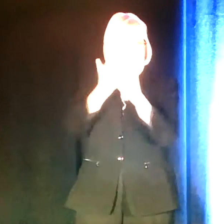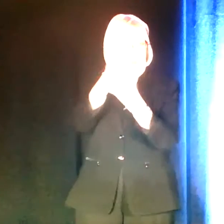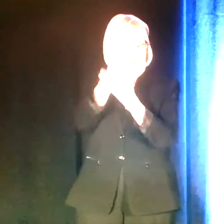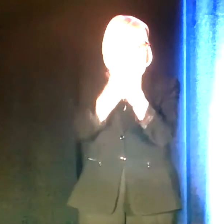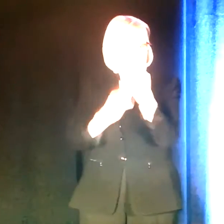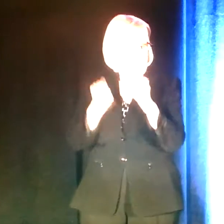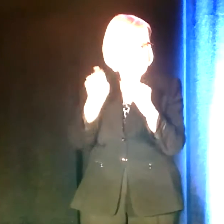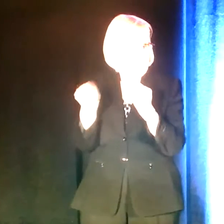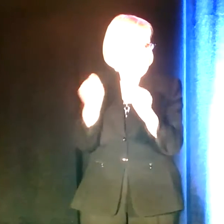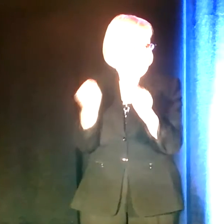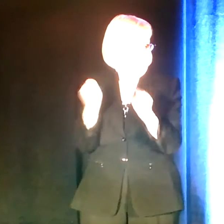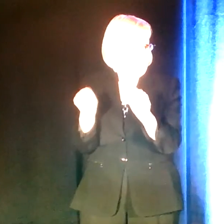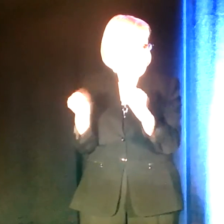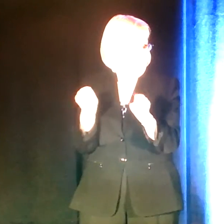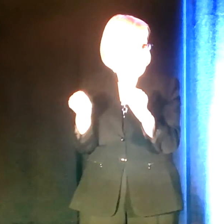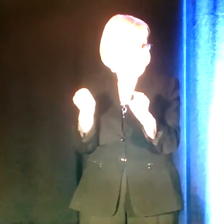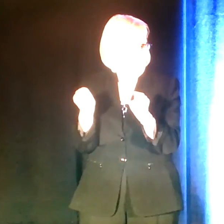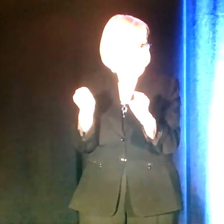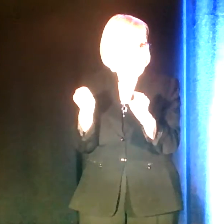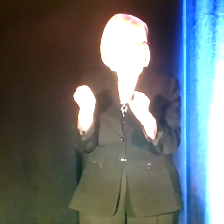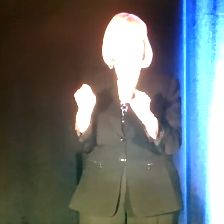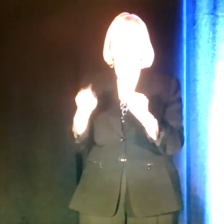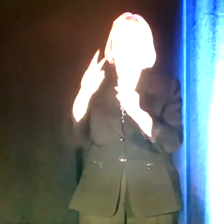Those two informations are both very important.